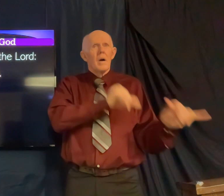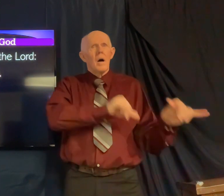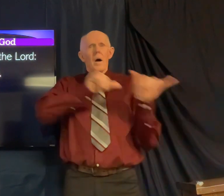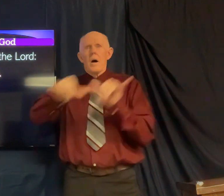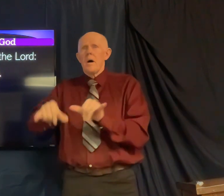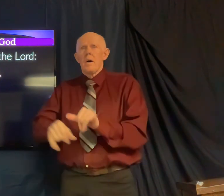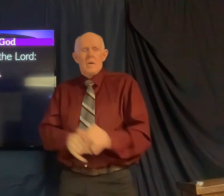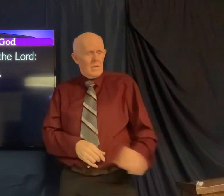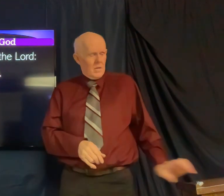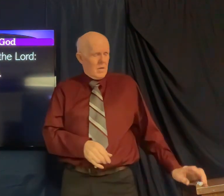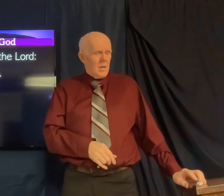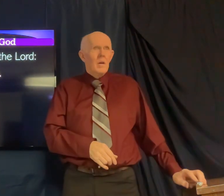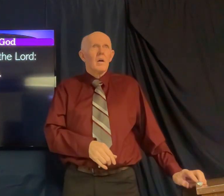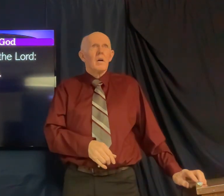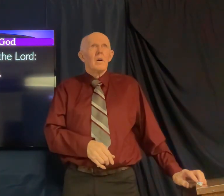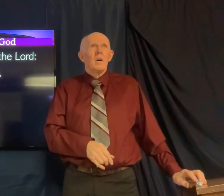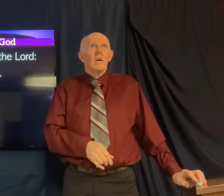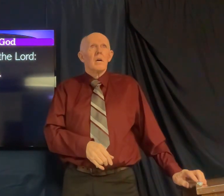The Old Testament and New Testament, it's the same.